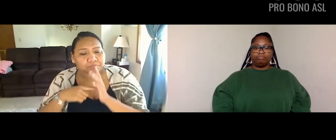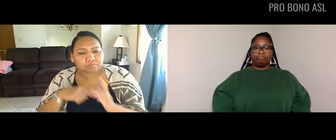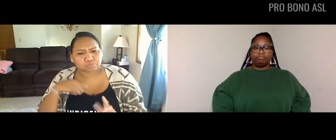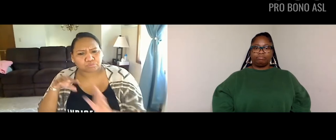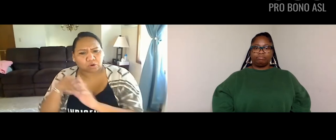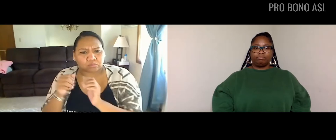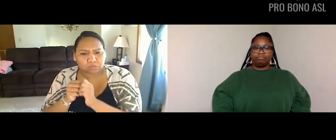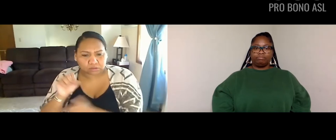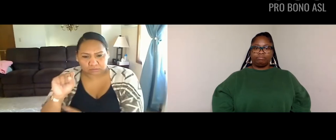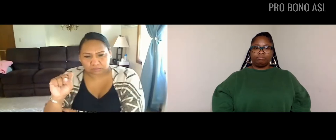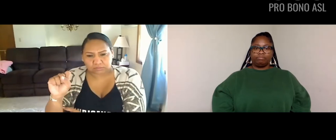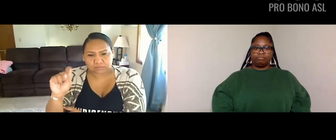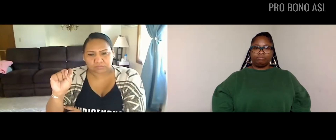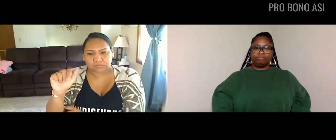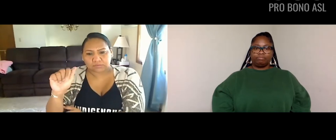been talking about.